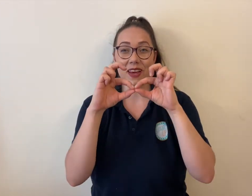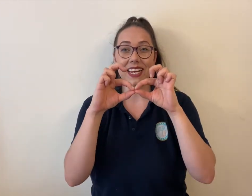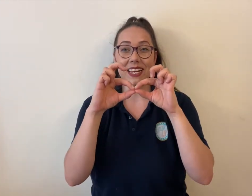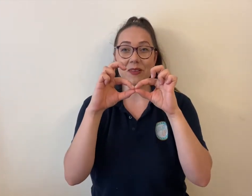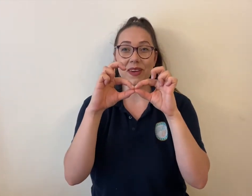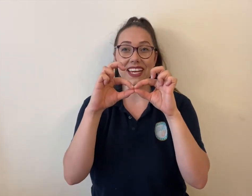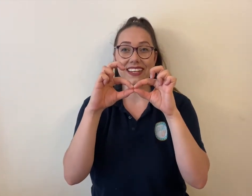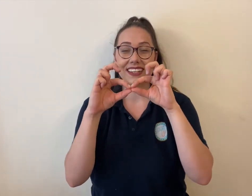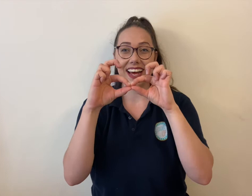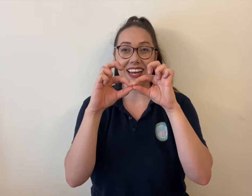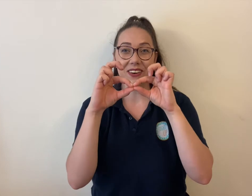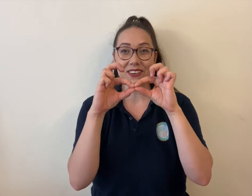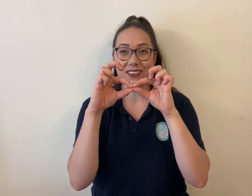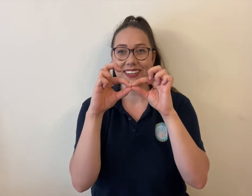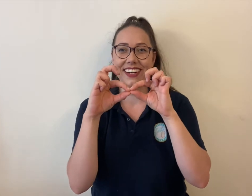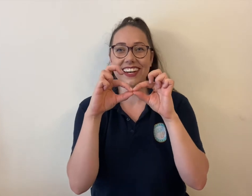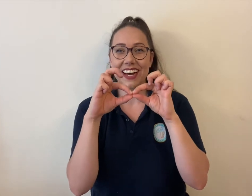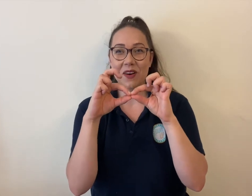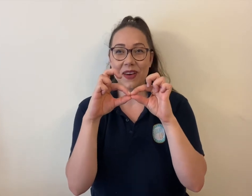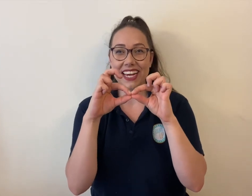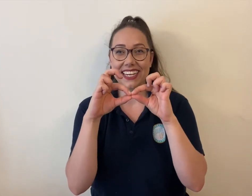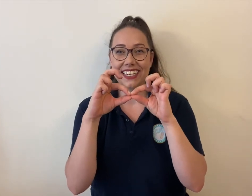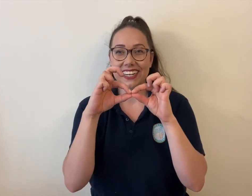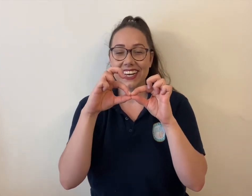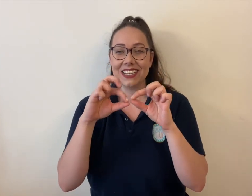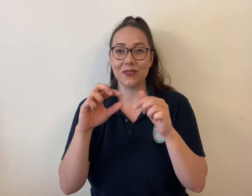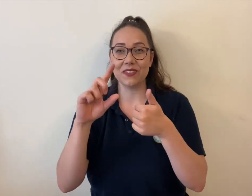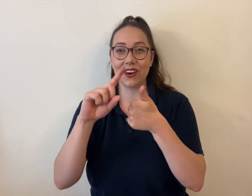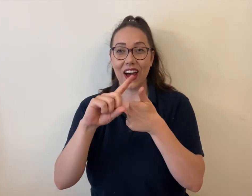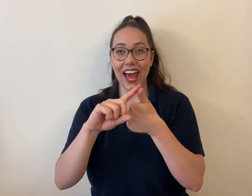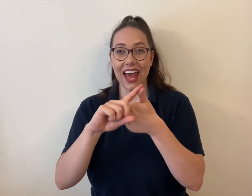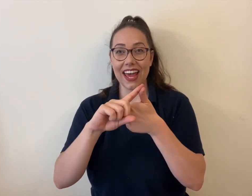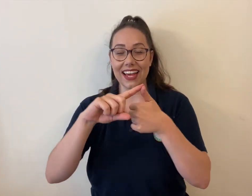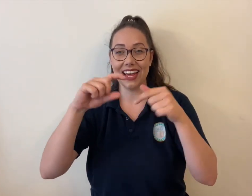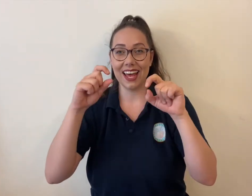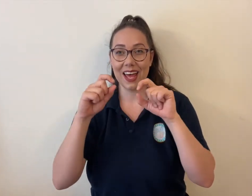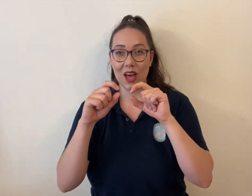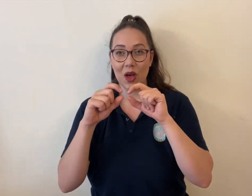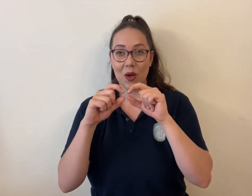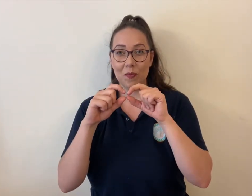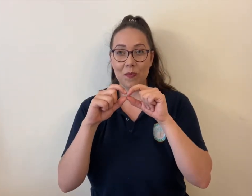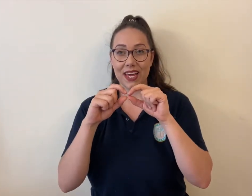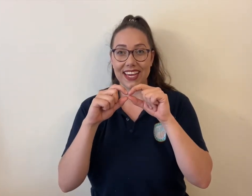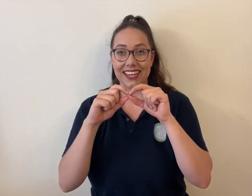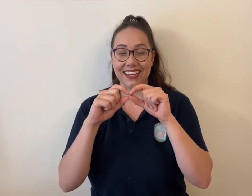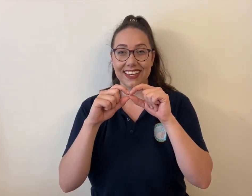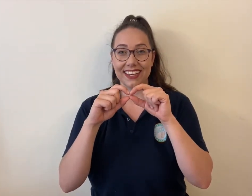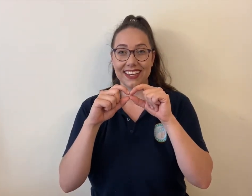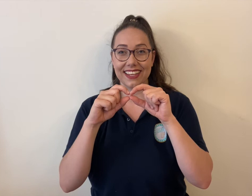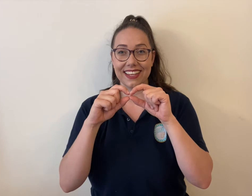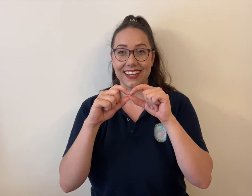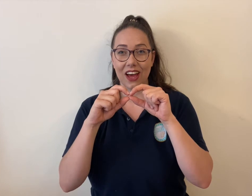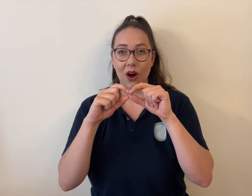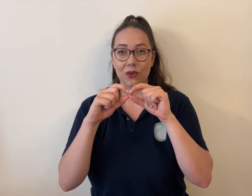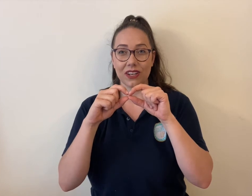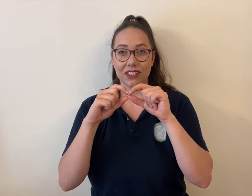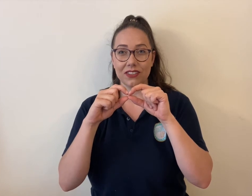a little B, hello, a B. So we've got A, B. Oh, now did you